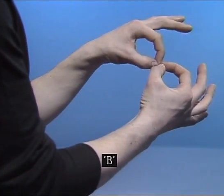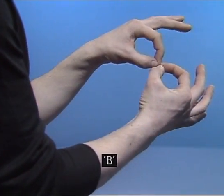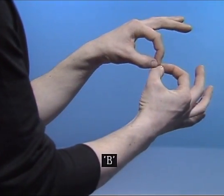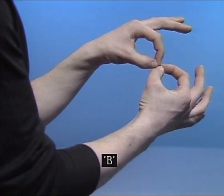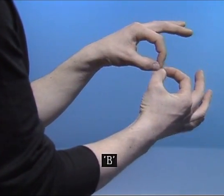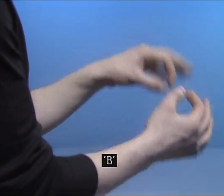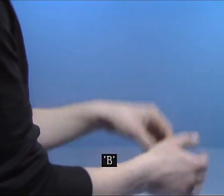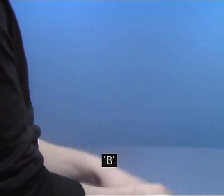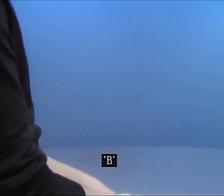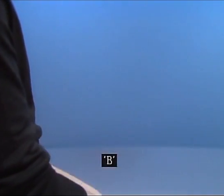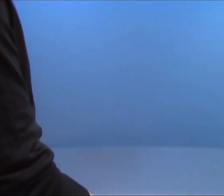B,